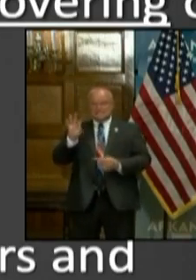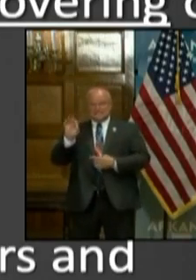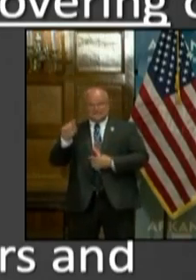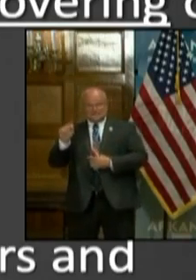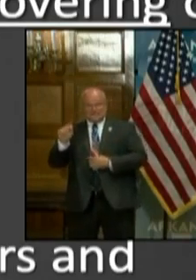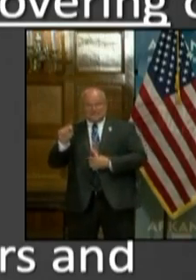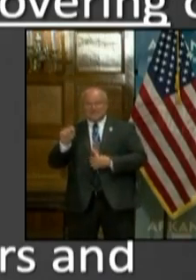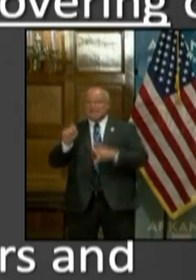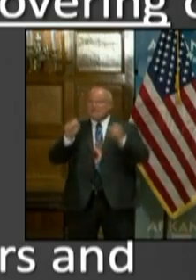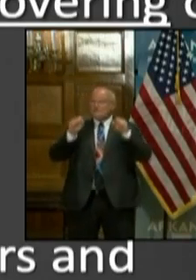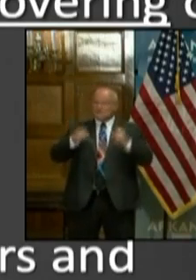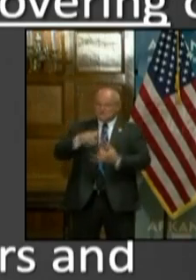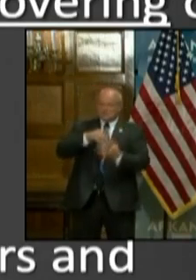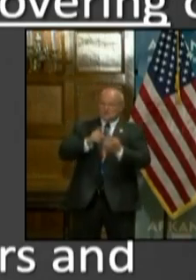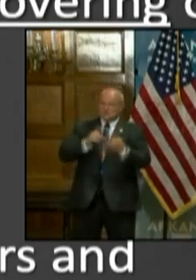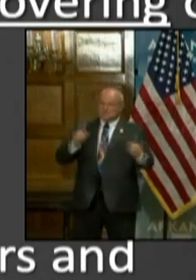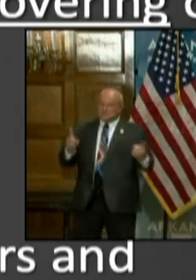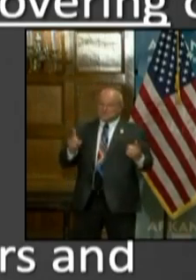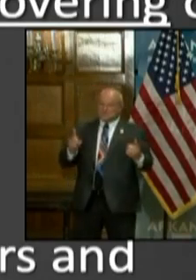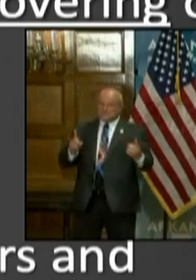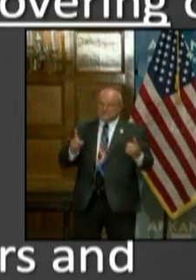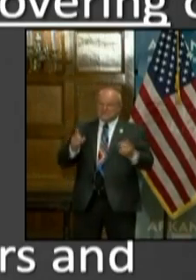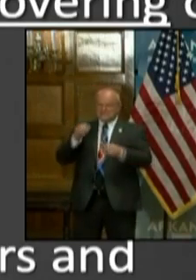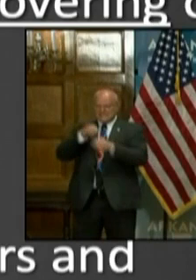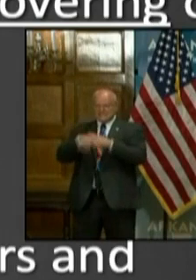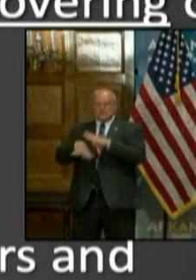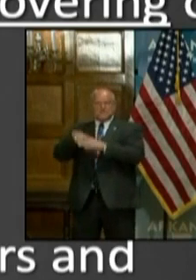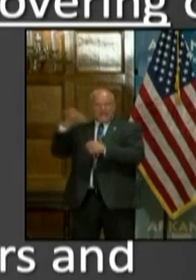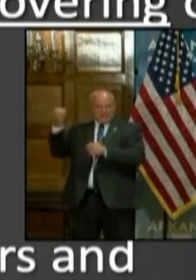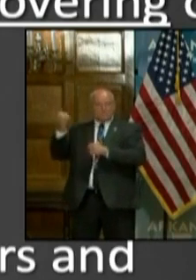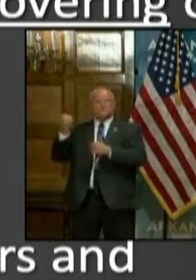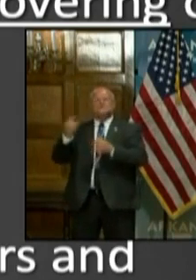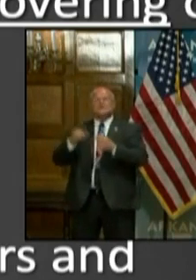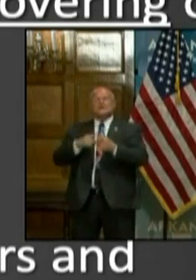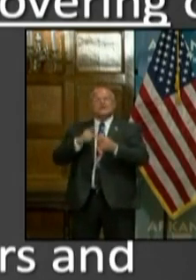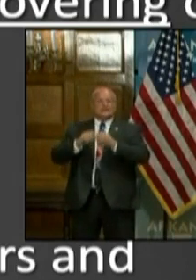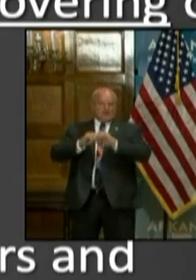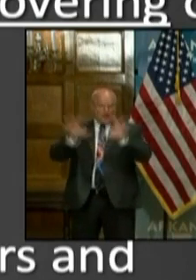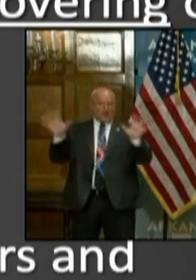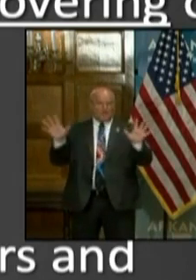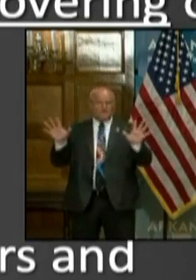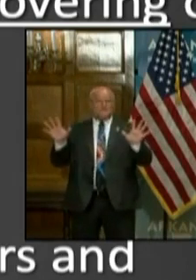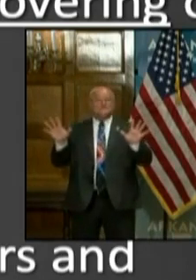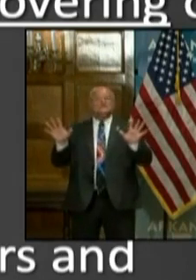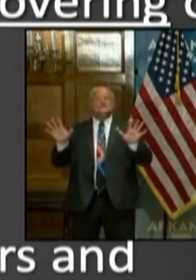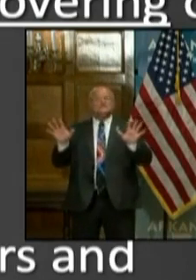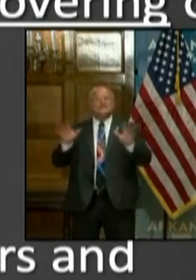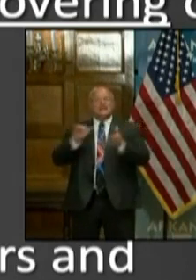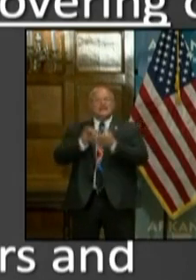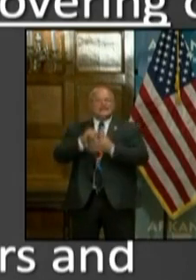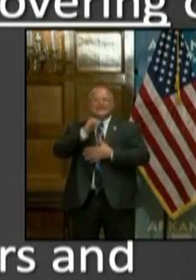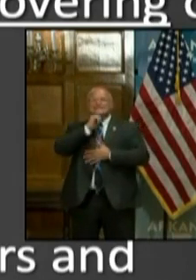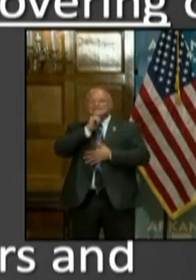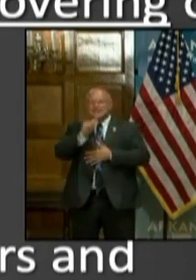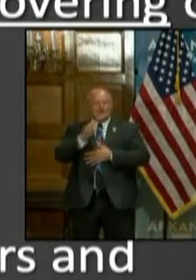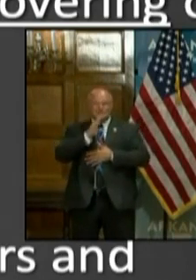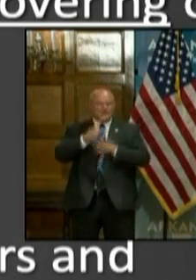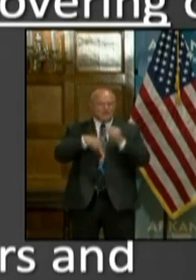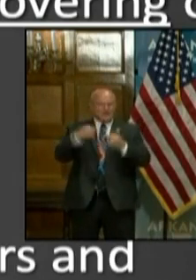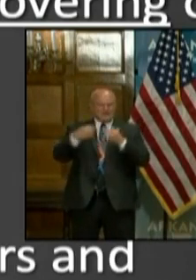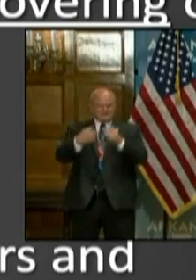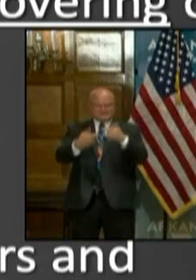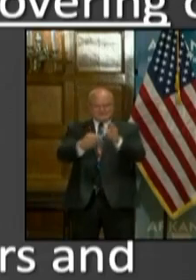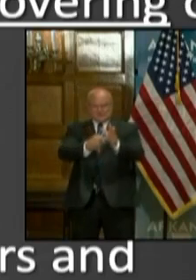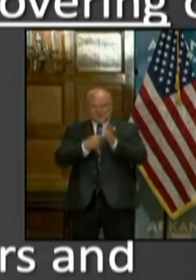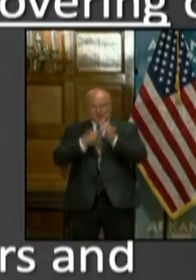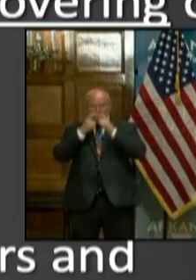socially distance, if you're 6 feet indoors or outdoors, then obviously that's not when we're talking about having